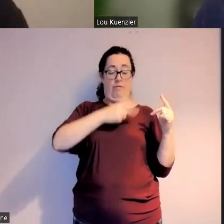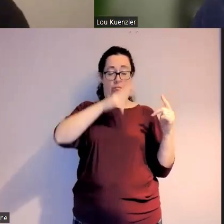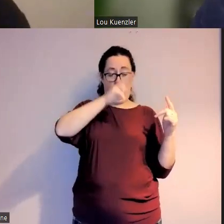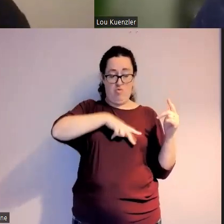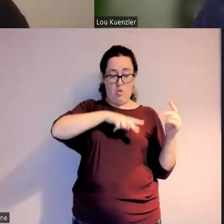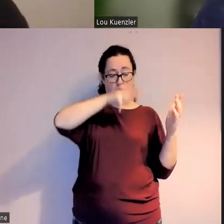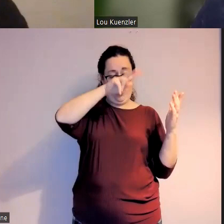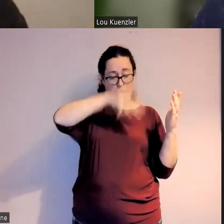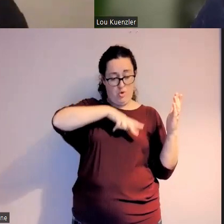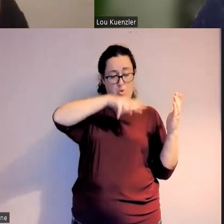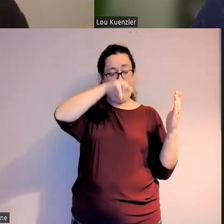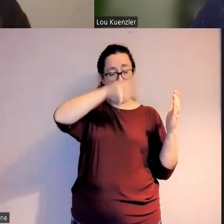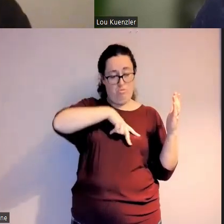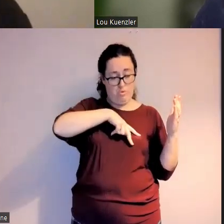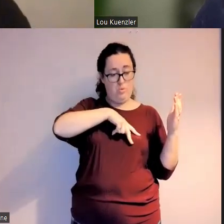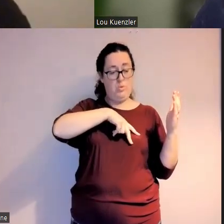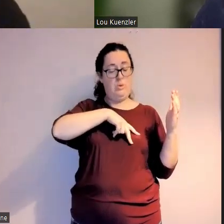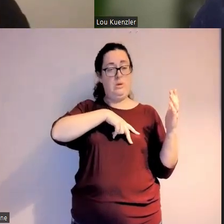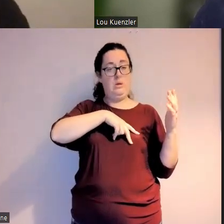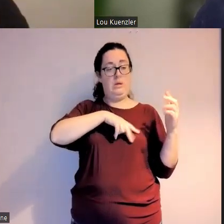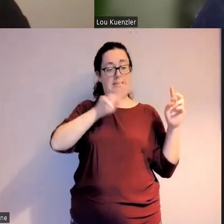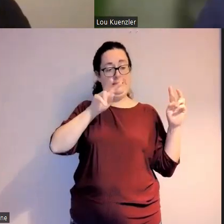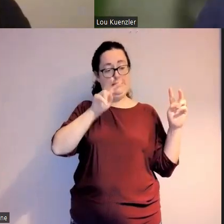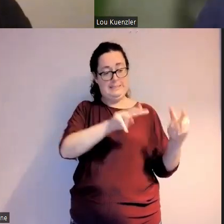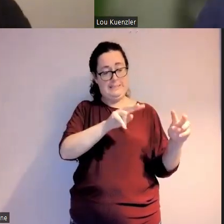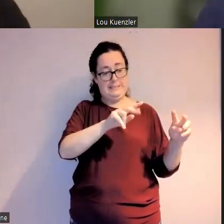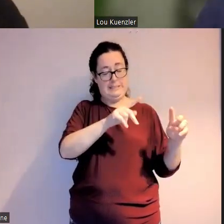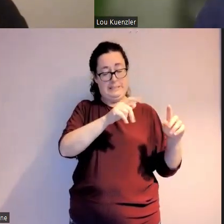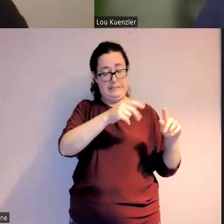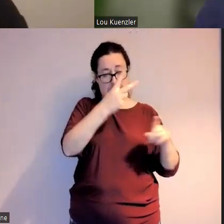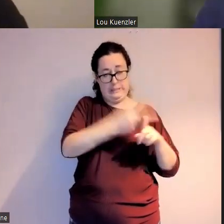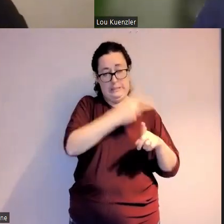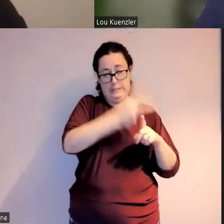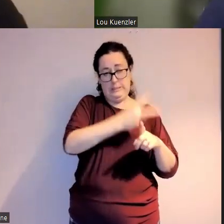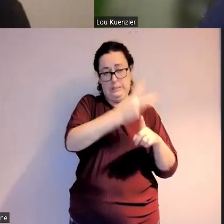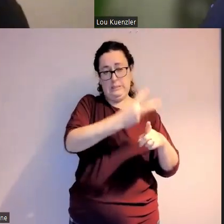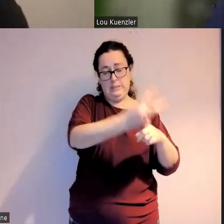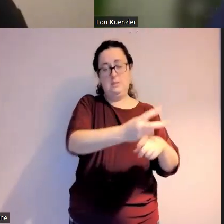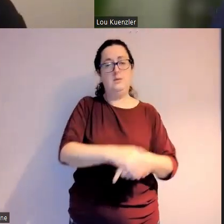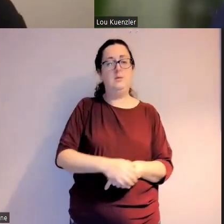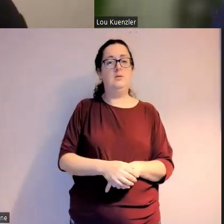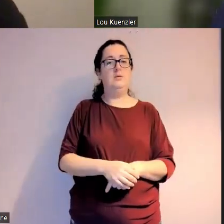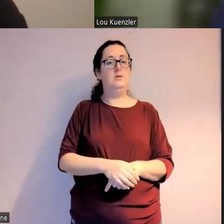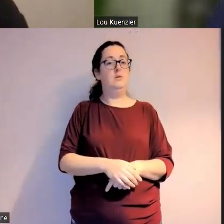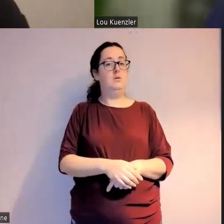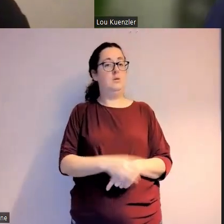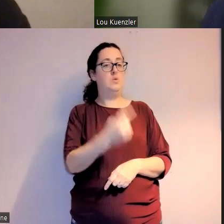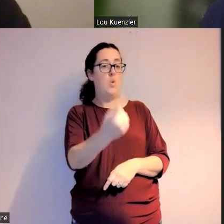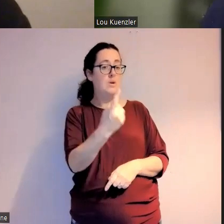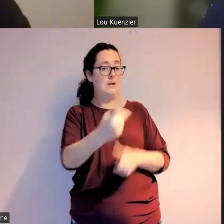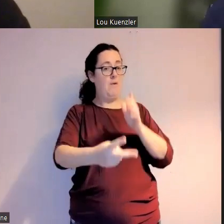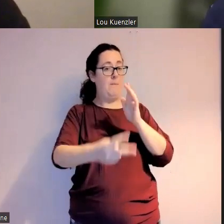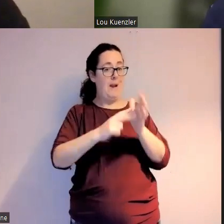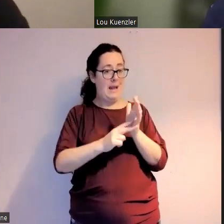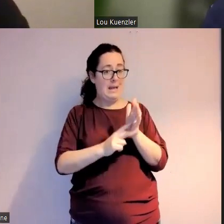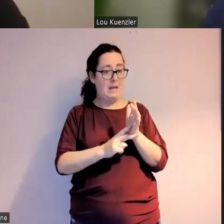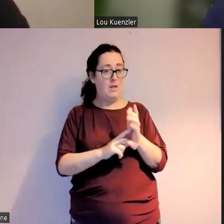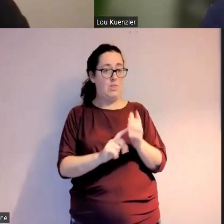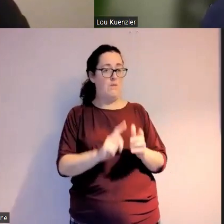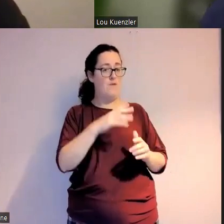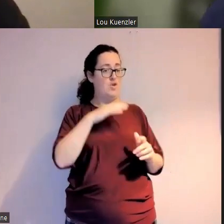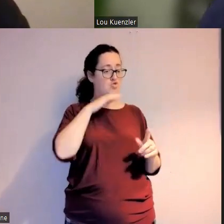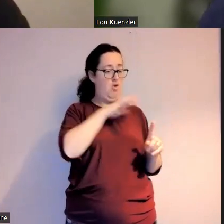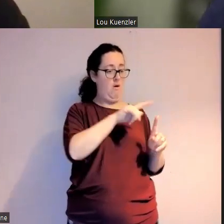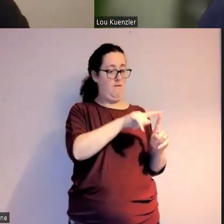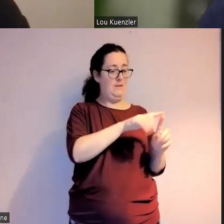actually it's been seen a lot by me as I'm going through. So you're doing lots of your planning in the first draft rather than